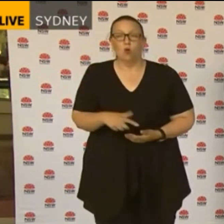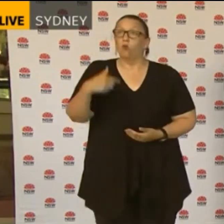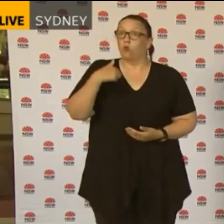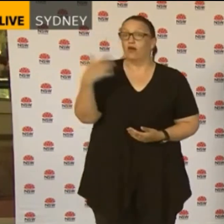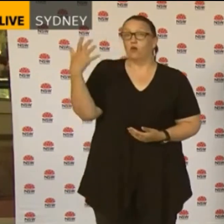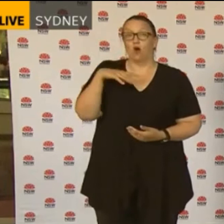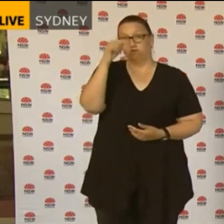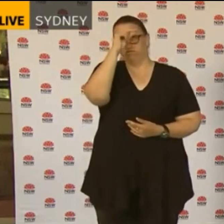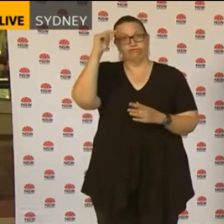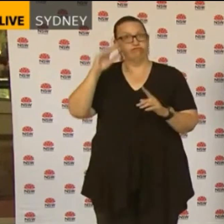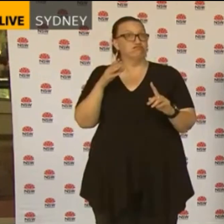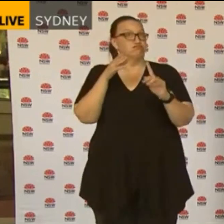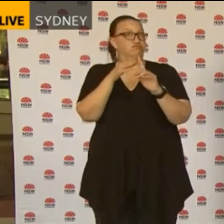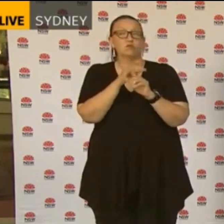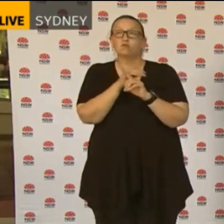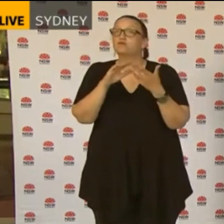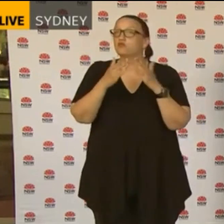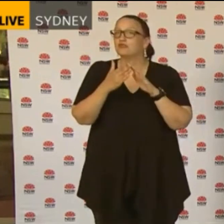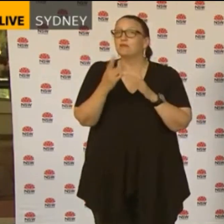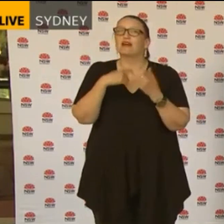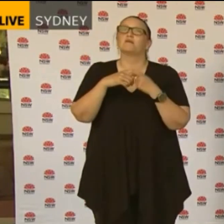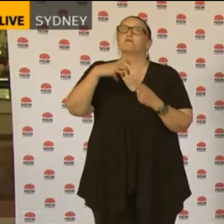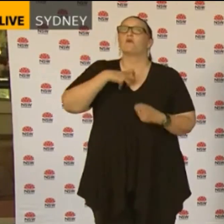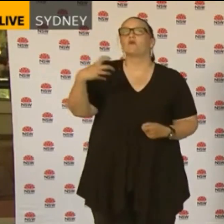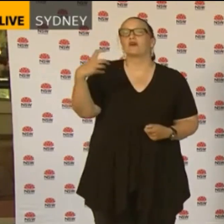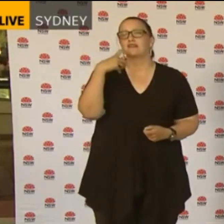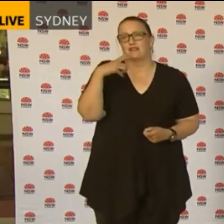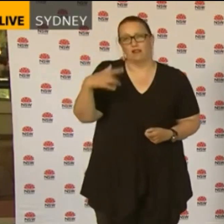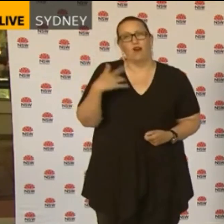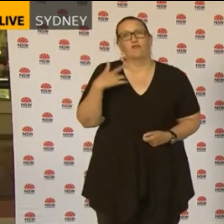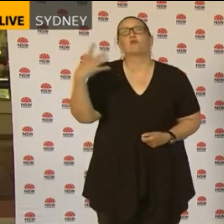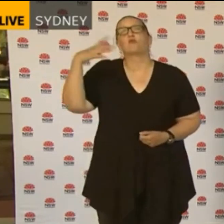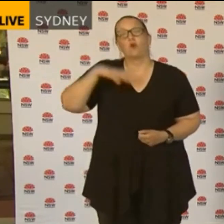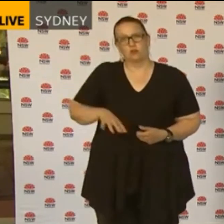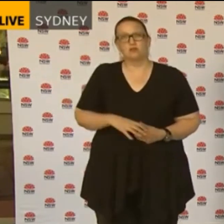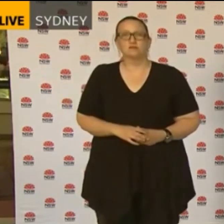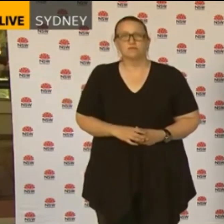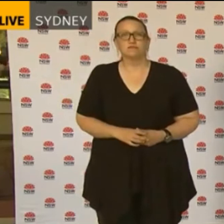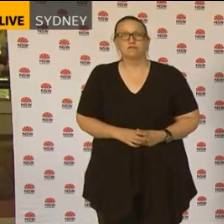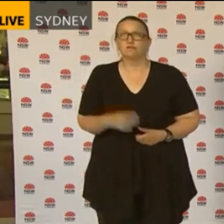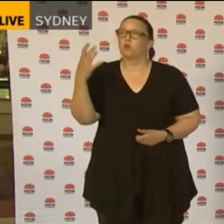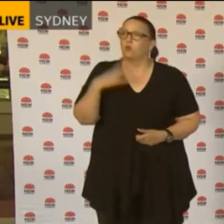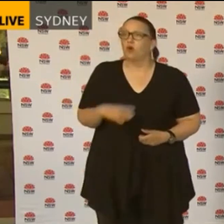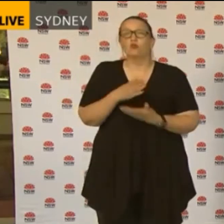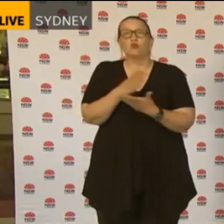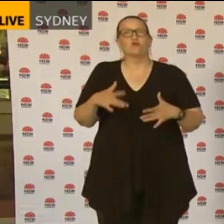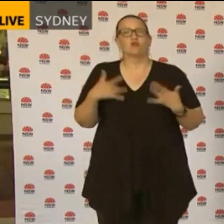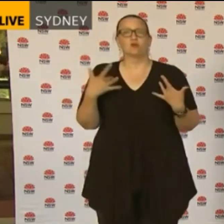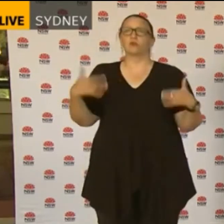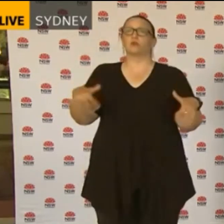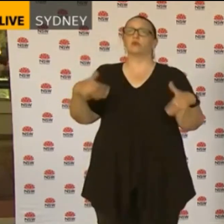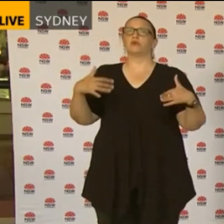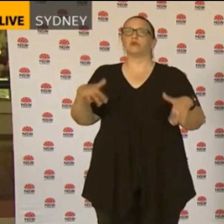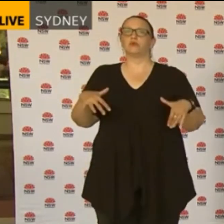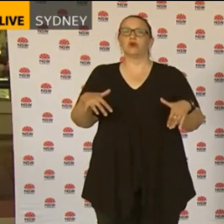making life easier for everybody, for being able to ease those restrictions where we can, and providing certainty to business, which is really important as well.